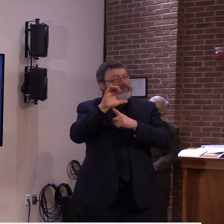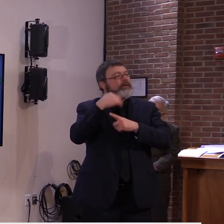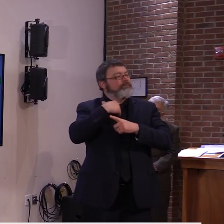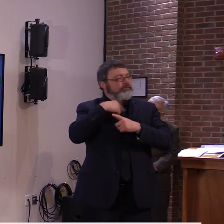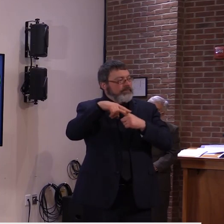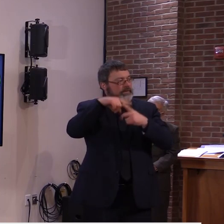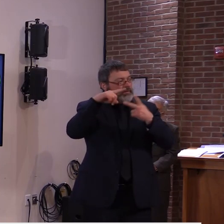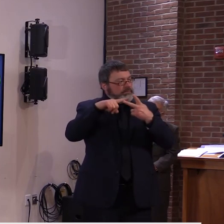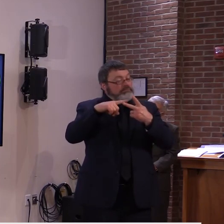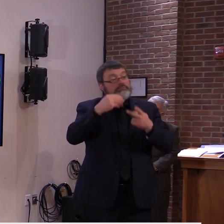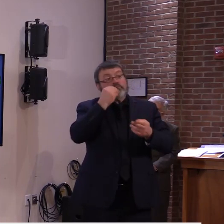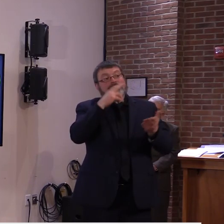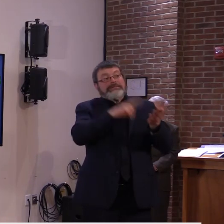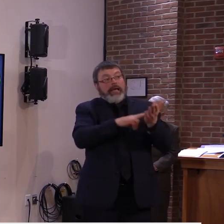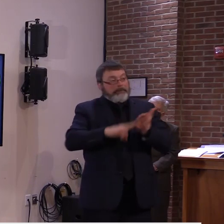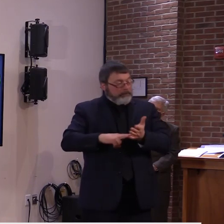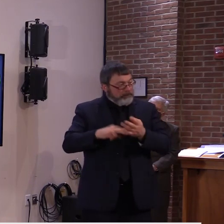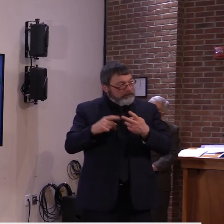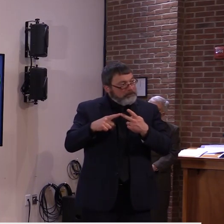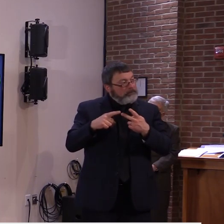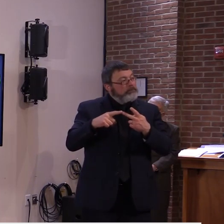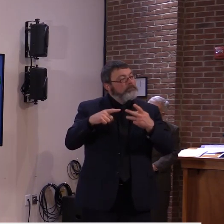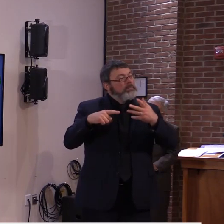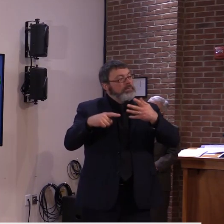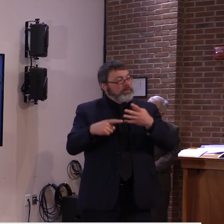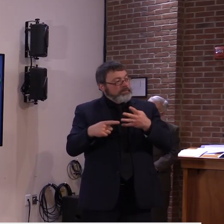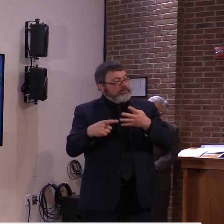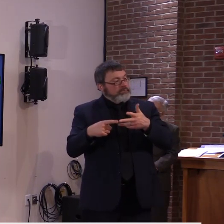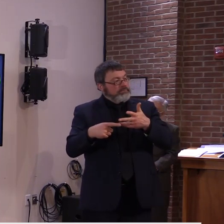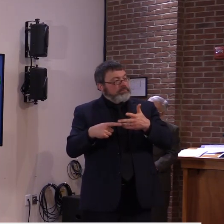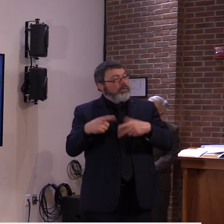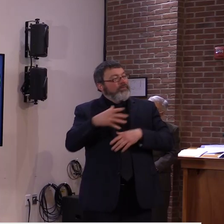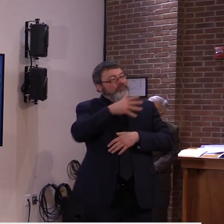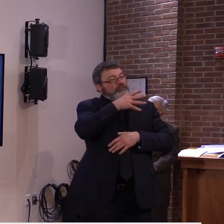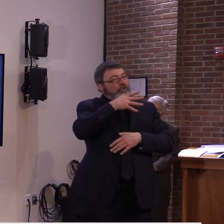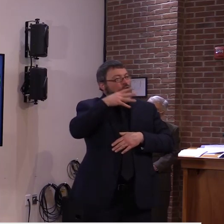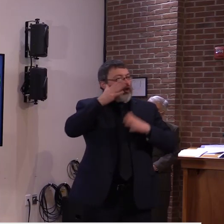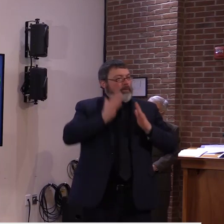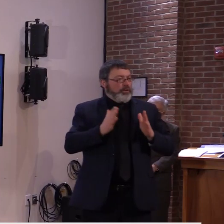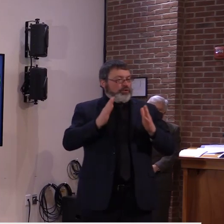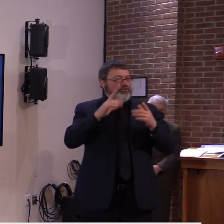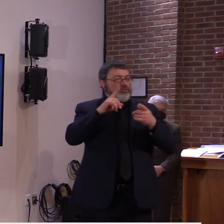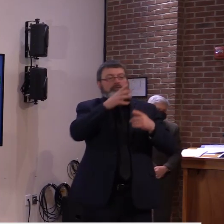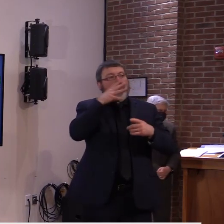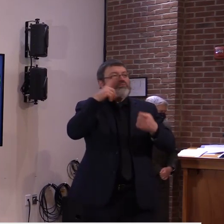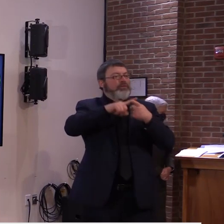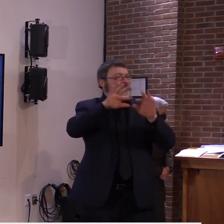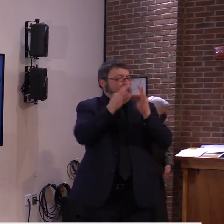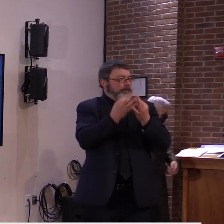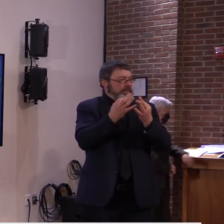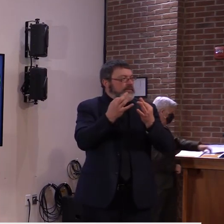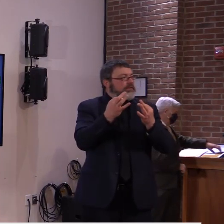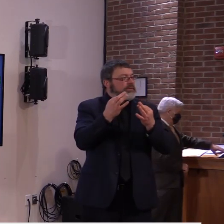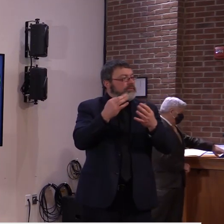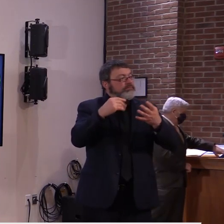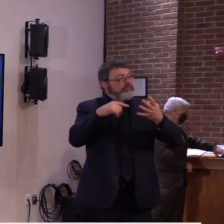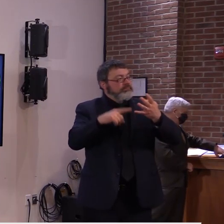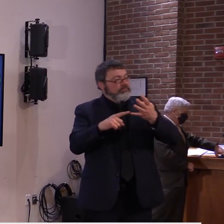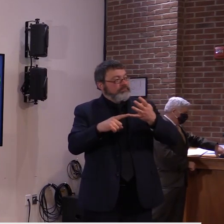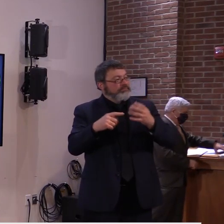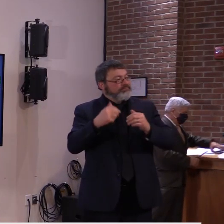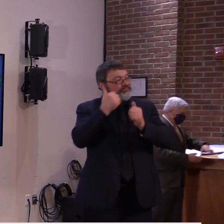Newer programs, such as Farmers to Families and Everyone Eats, are helping to fill the gap. All these